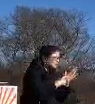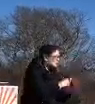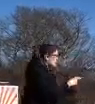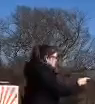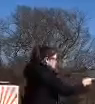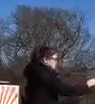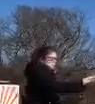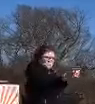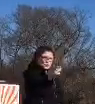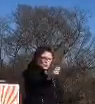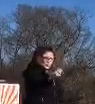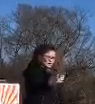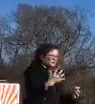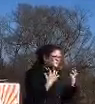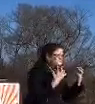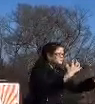Thank you. Now,